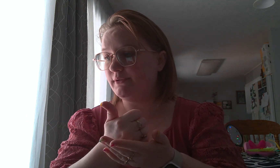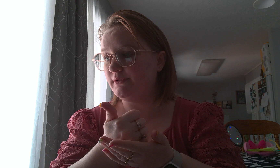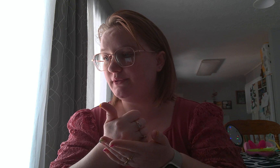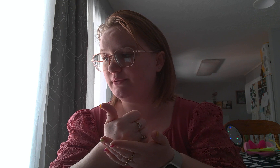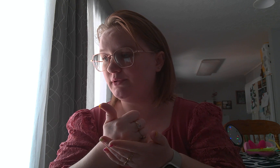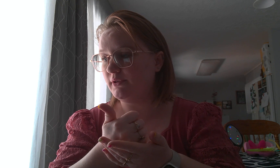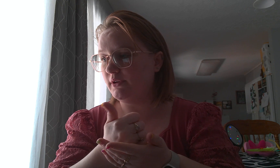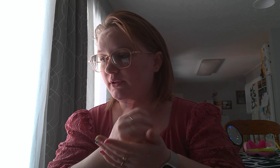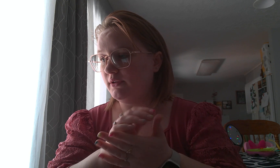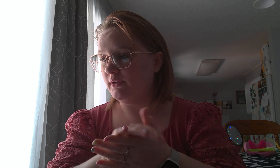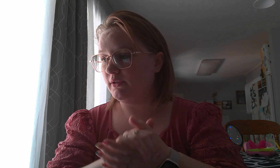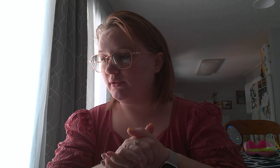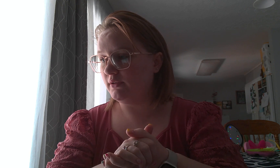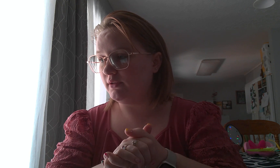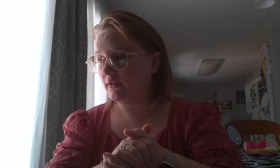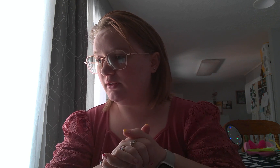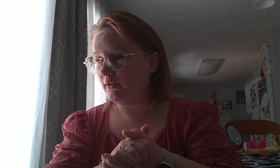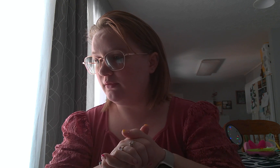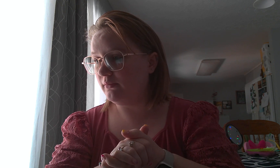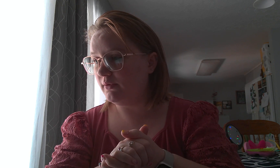do a variety of different things to help.